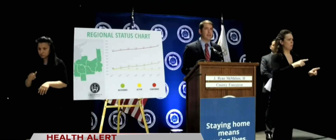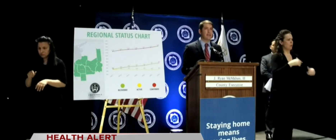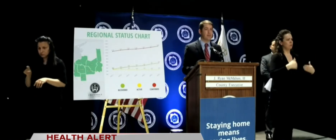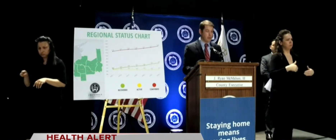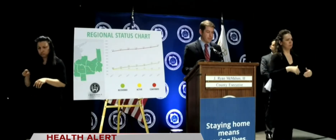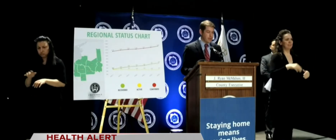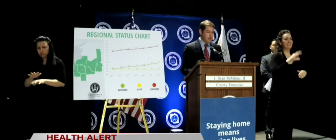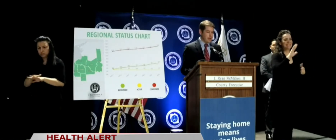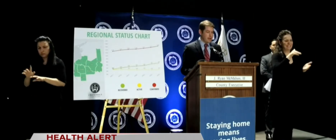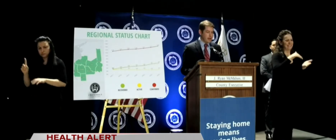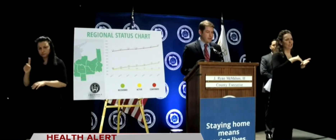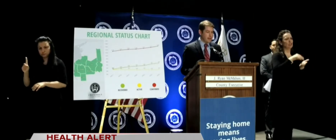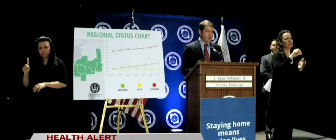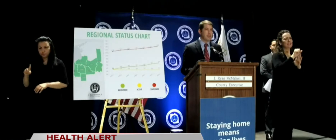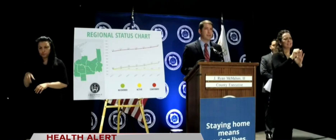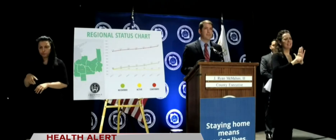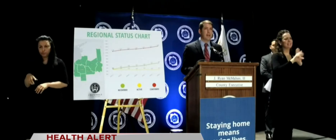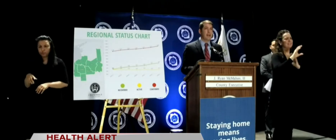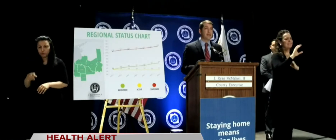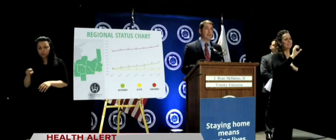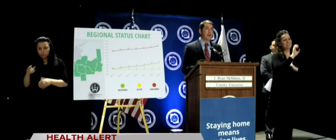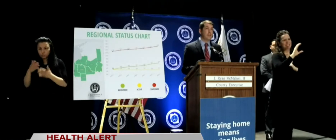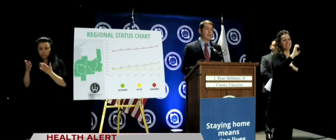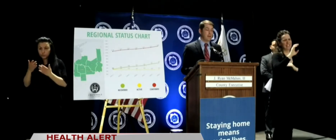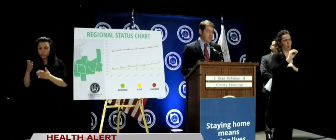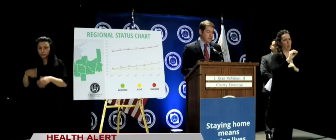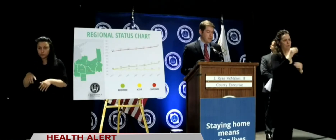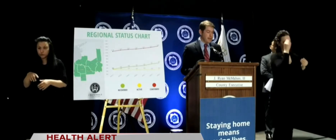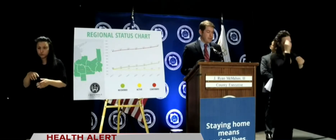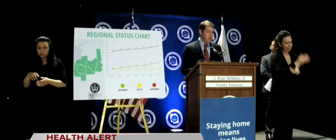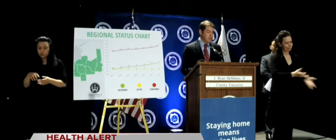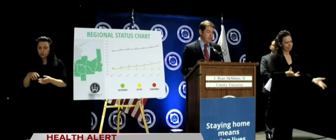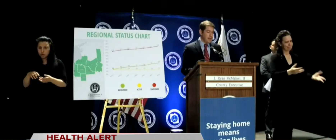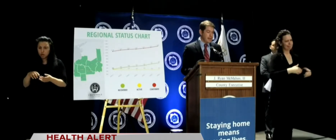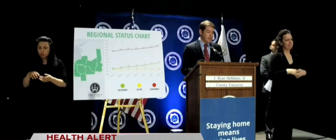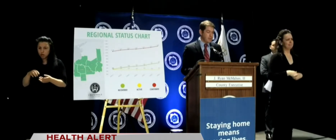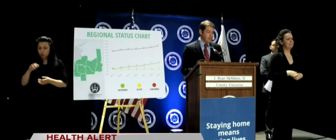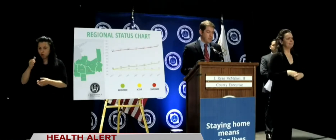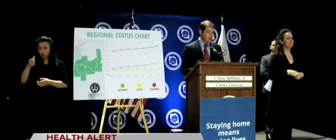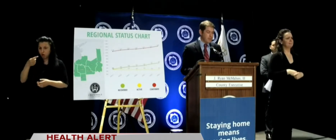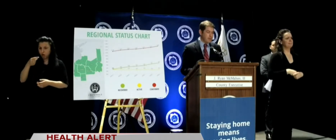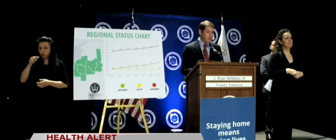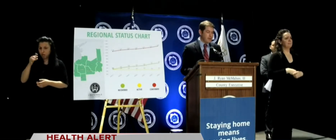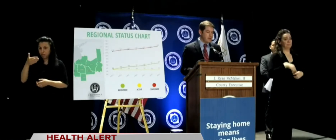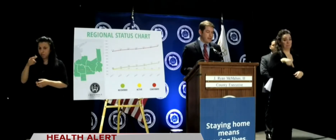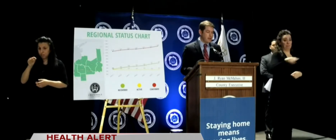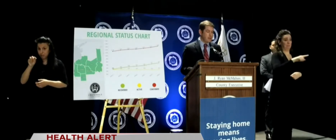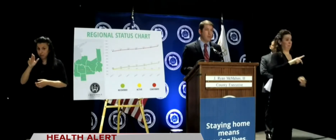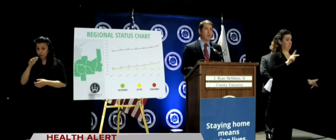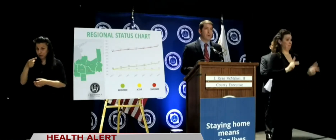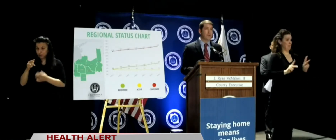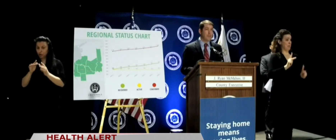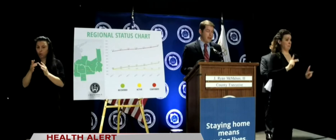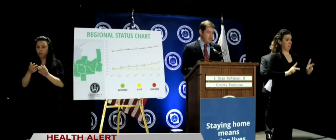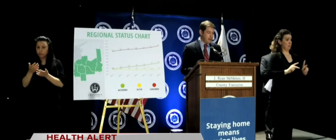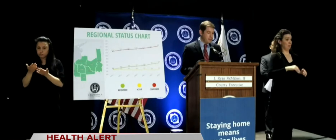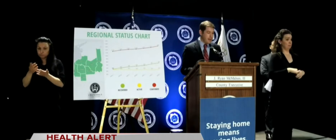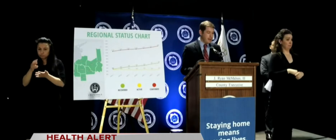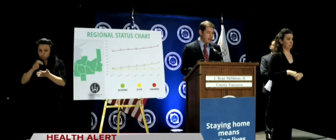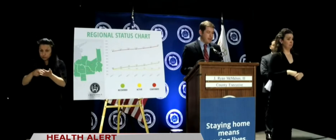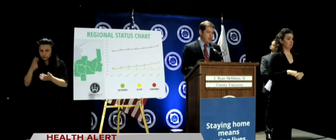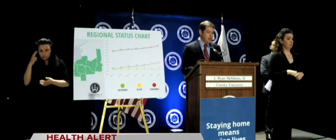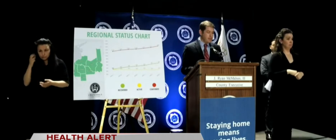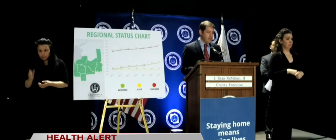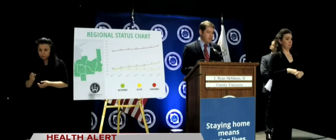has really informed our strategy. As a reminder, the members of those task force, Nate Andrews from Morse Manufacturing, Calvin Corridors from Pathfinder